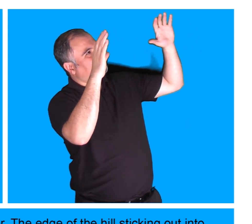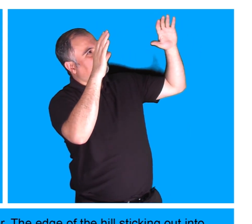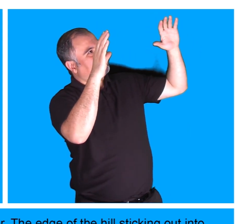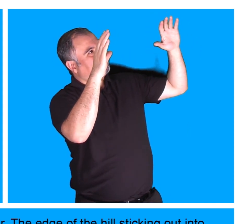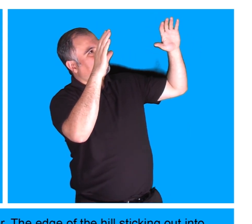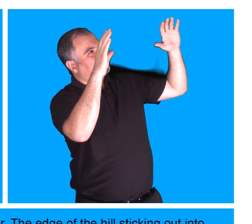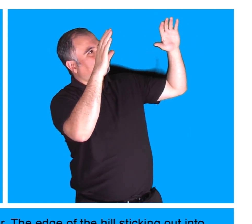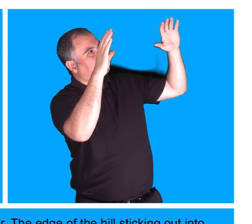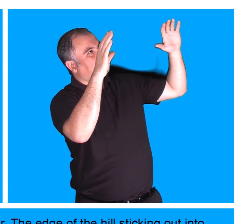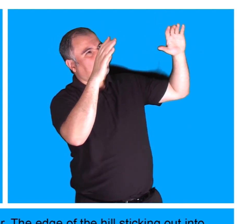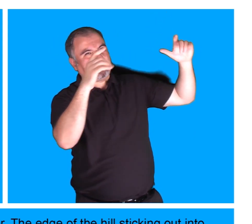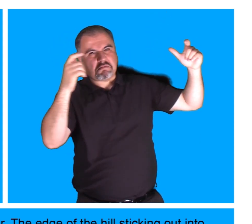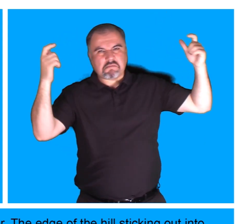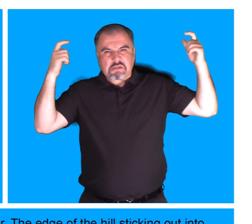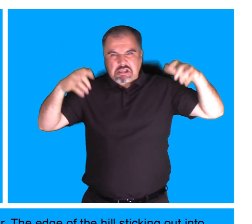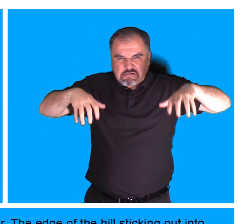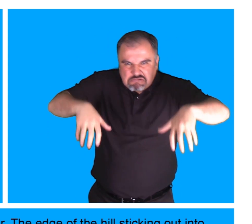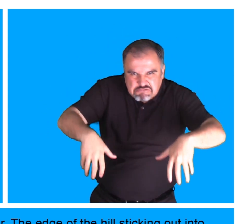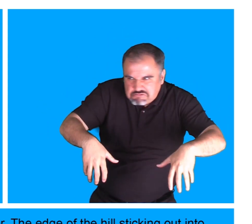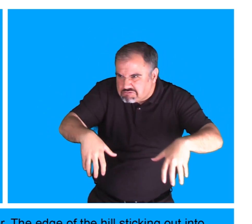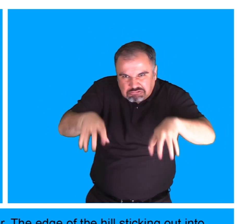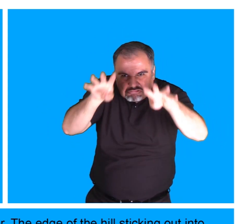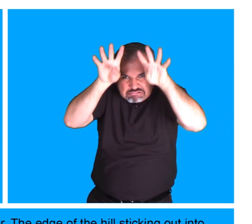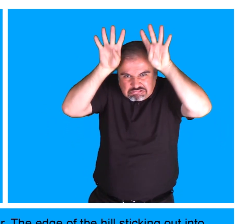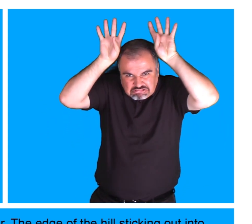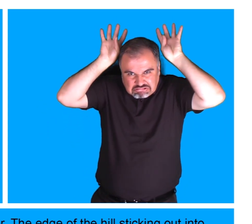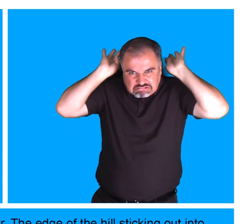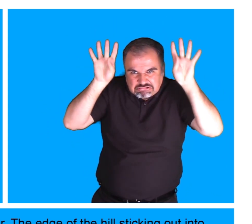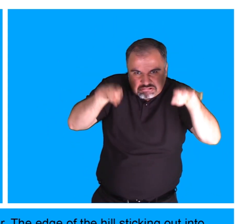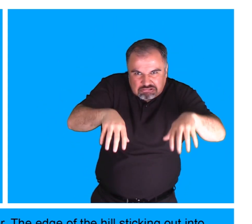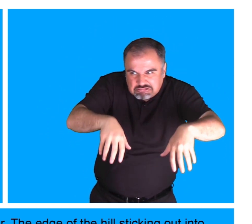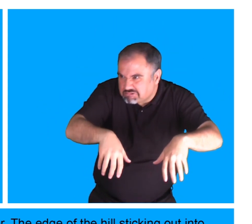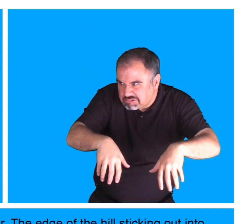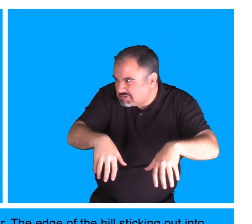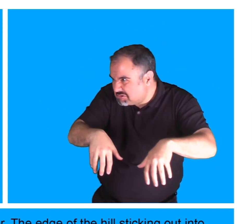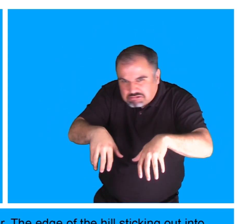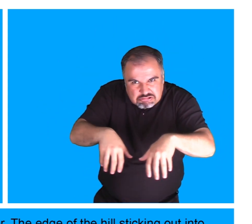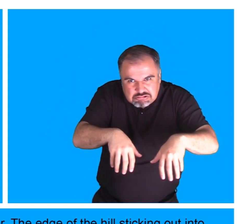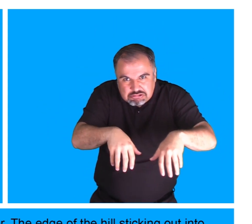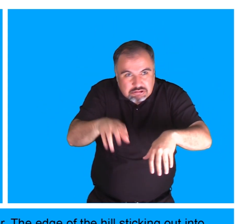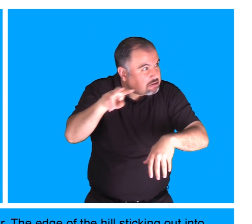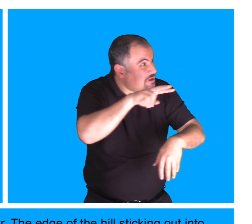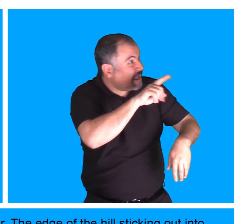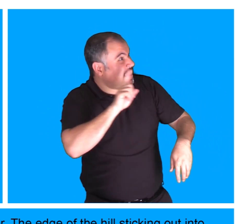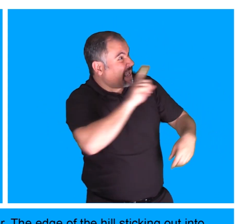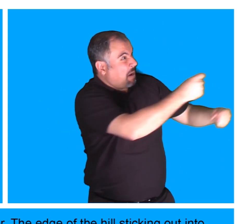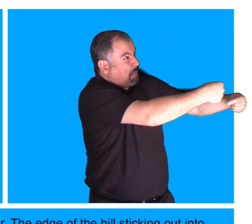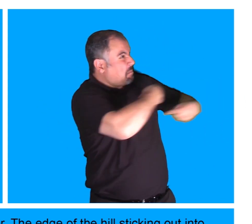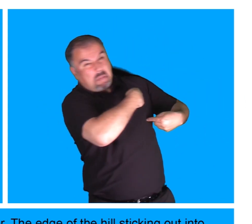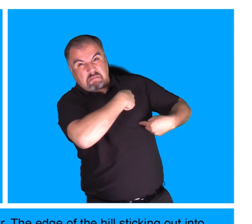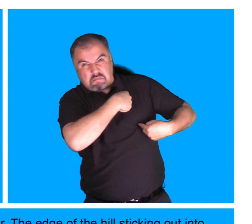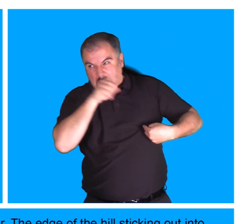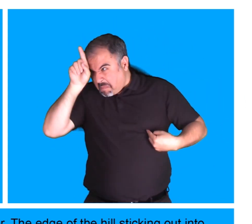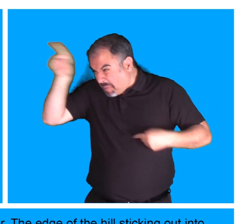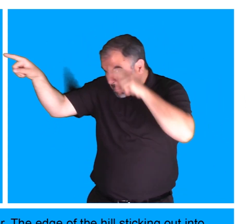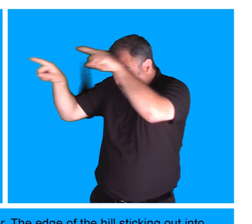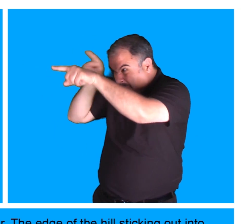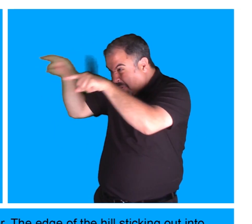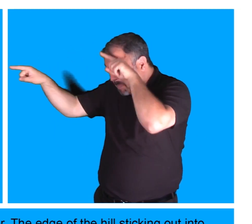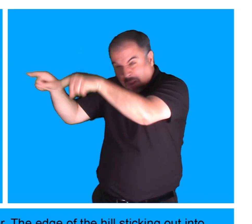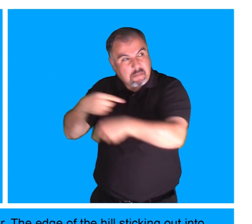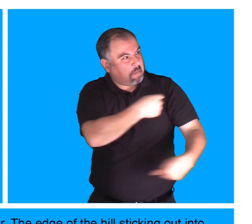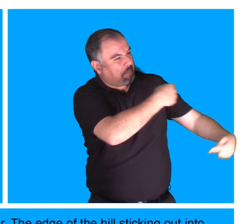it that look kind of like it could be a big, angry porcupine. A porcupine that could shoot its